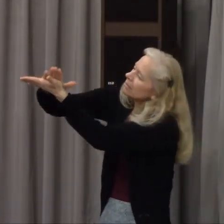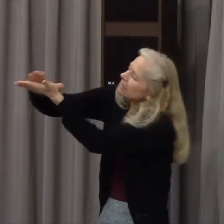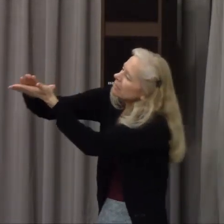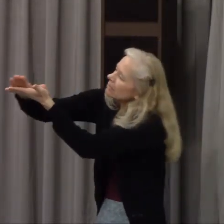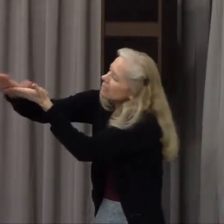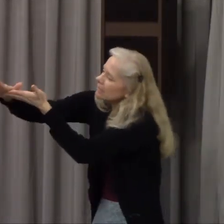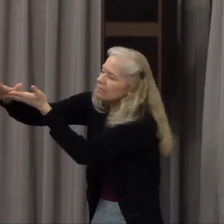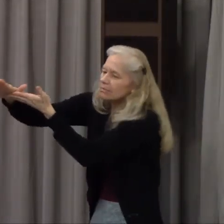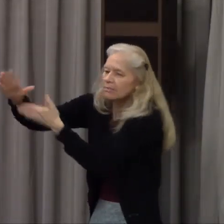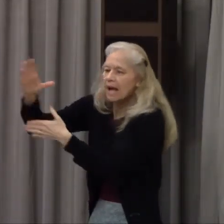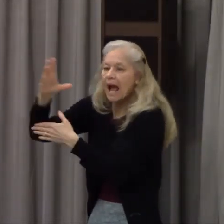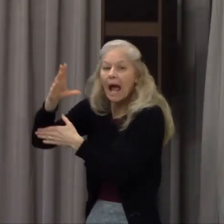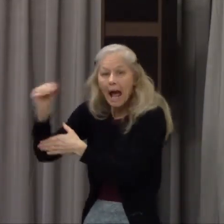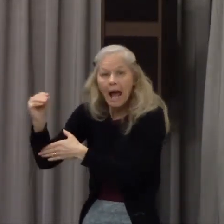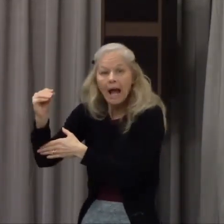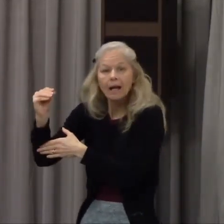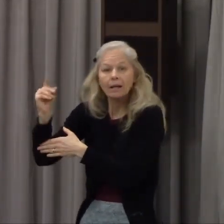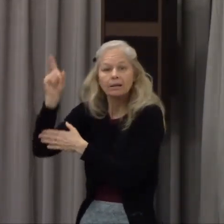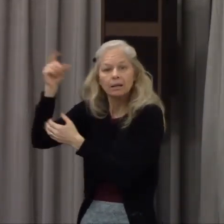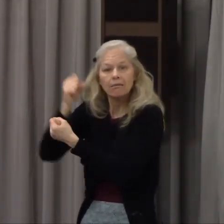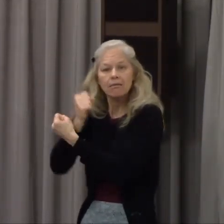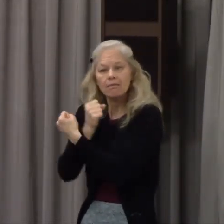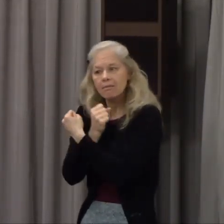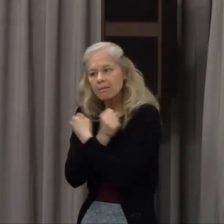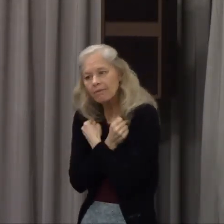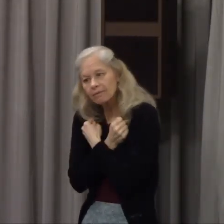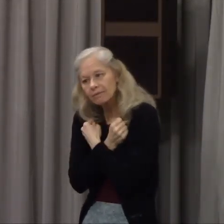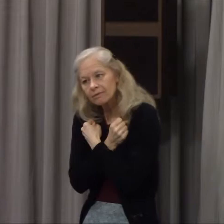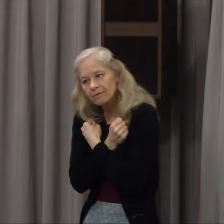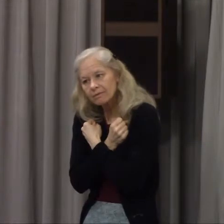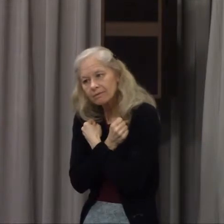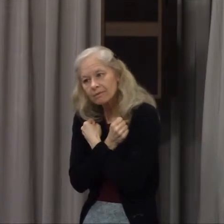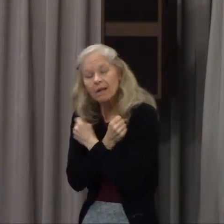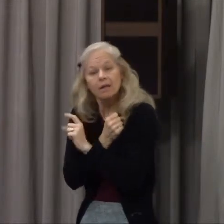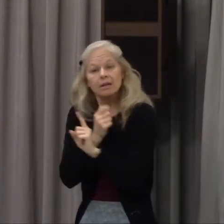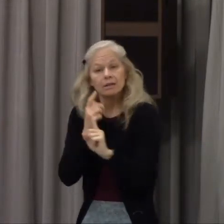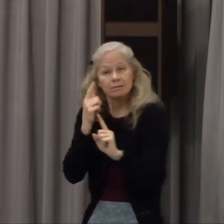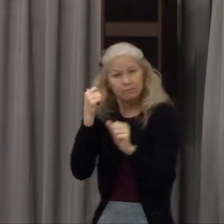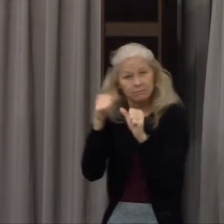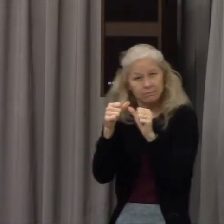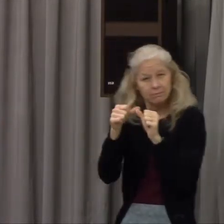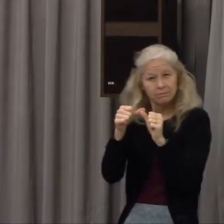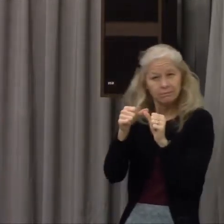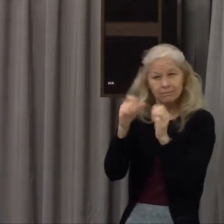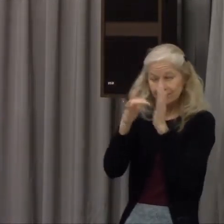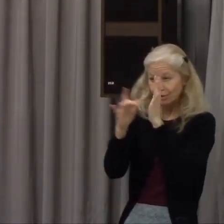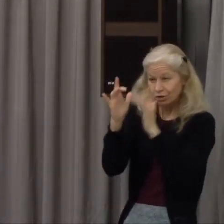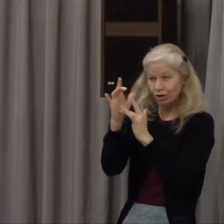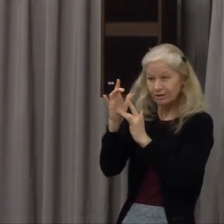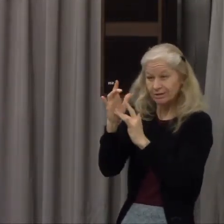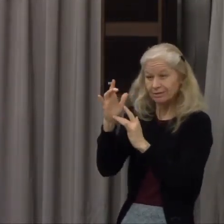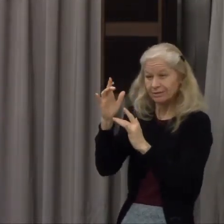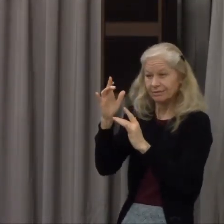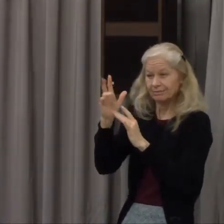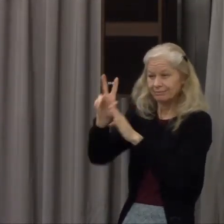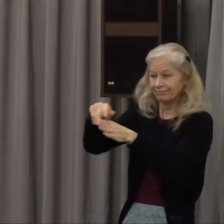Amen. He will be just as, he will give them all the judgment that they